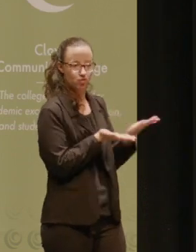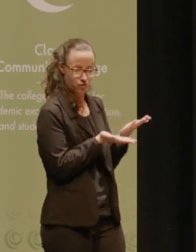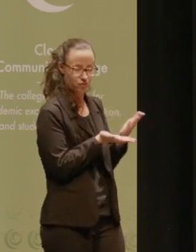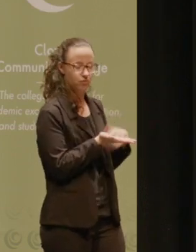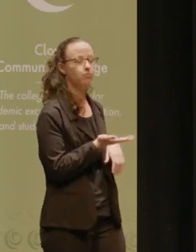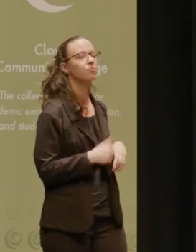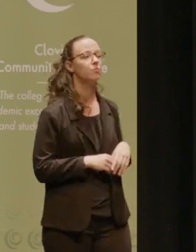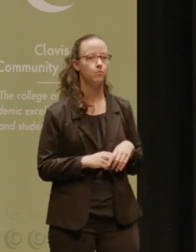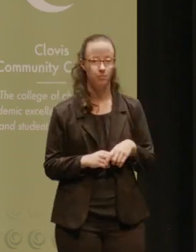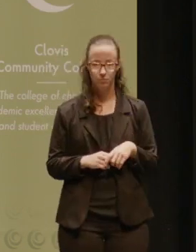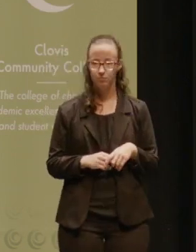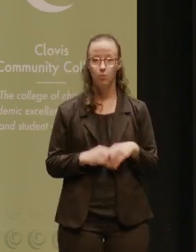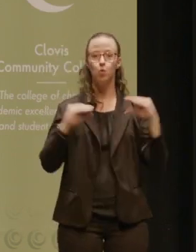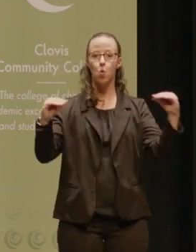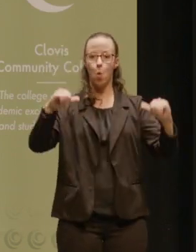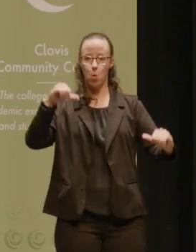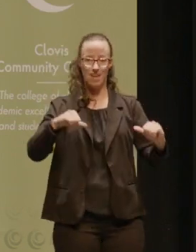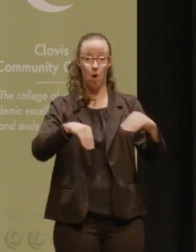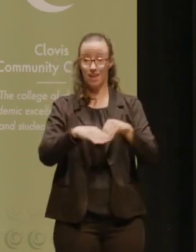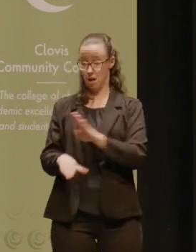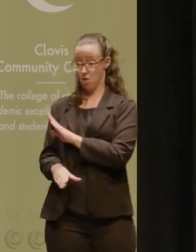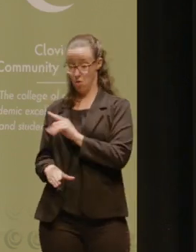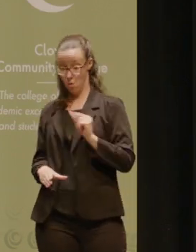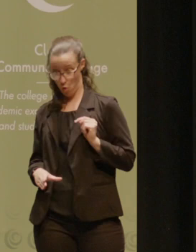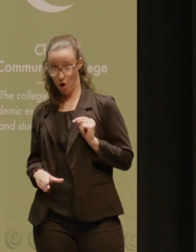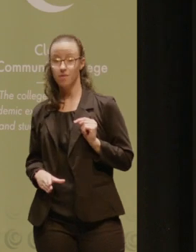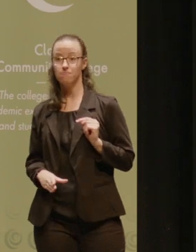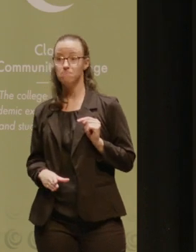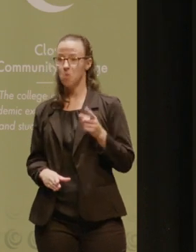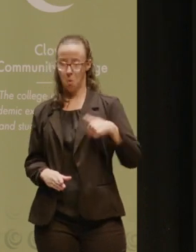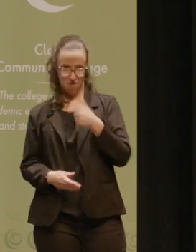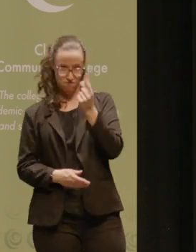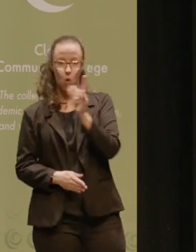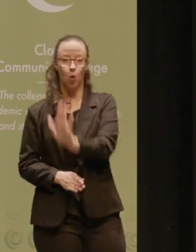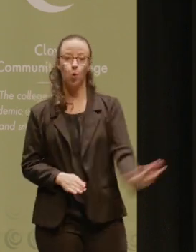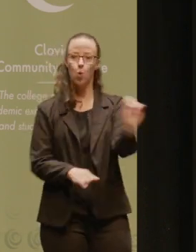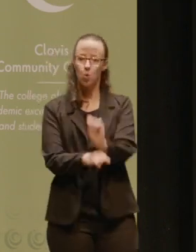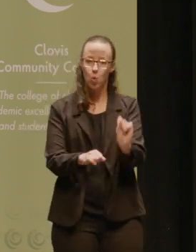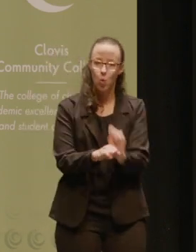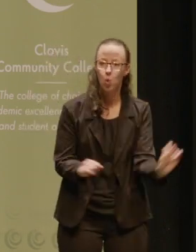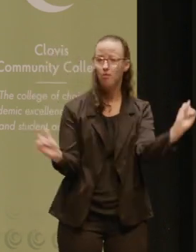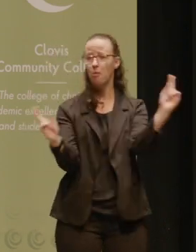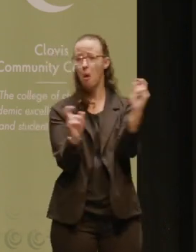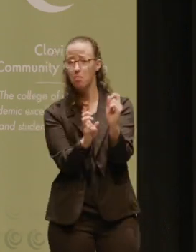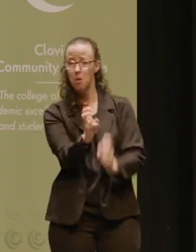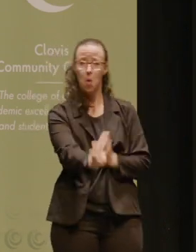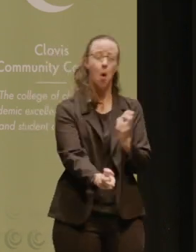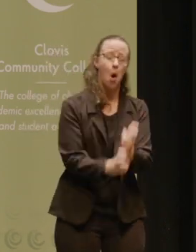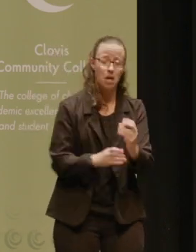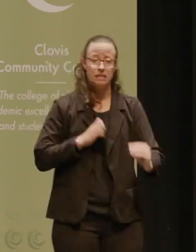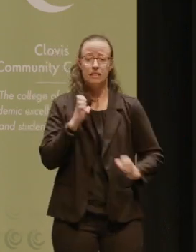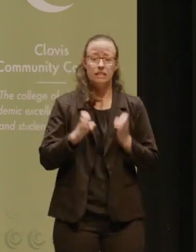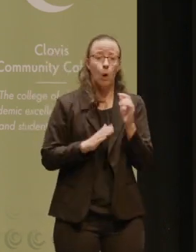There is no doubt, and our trustees and I understand that the work that you do is complex and hard and